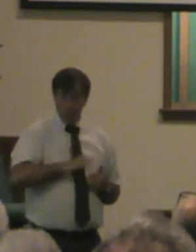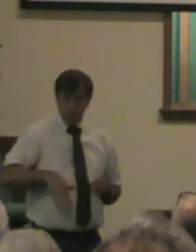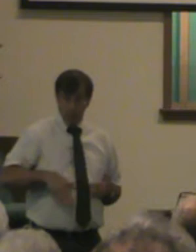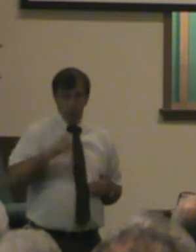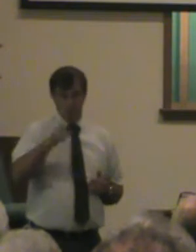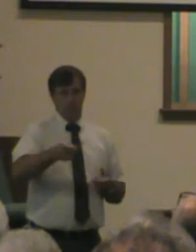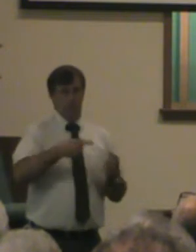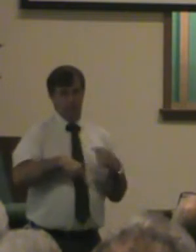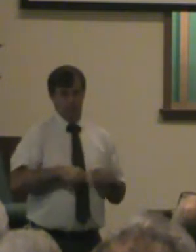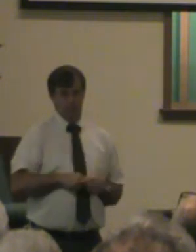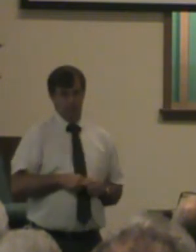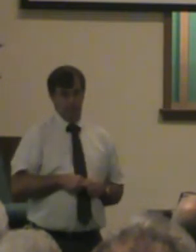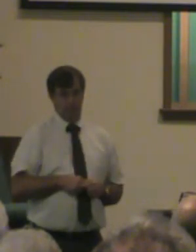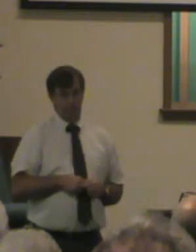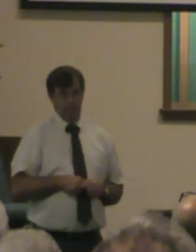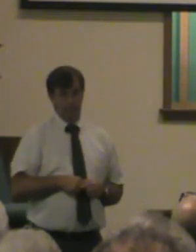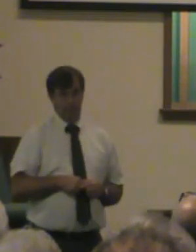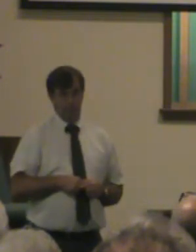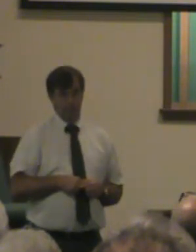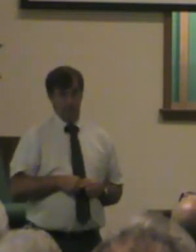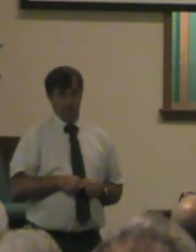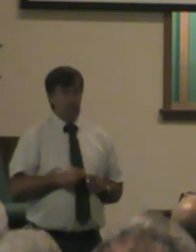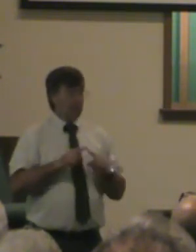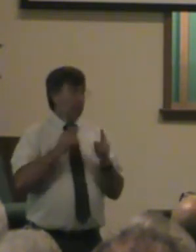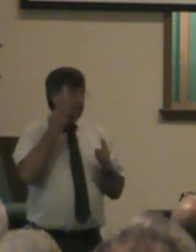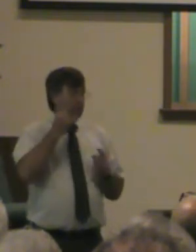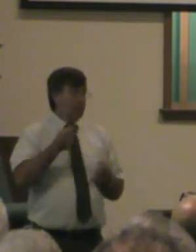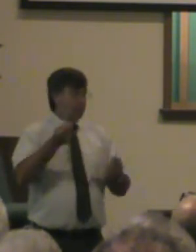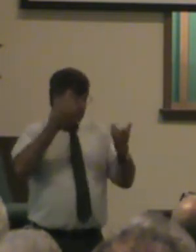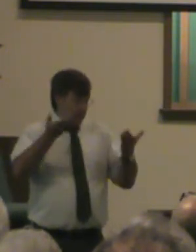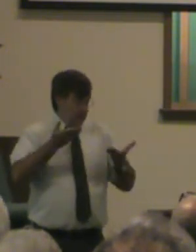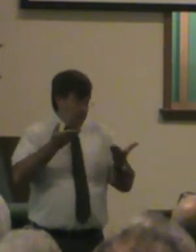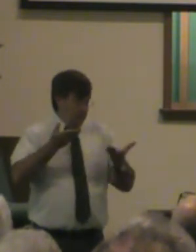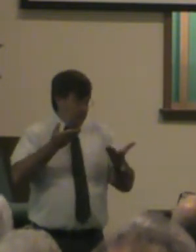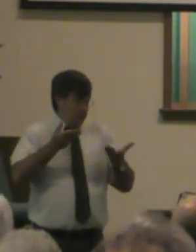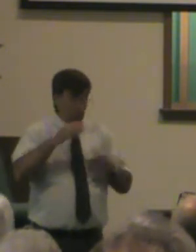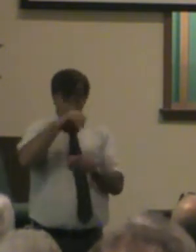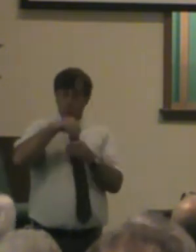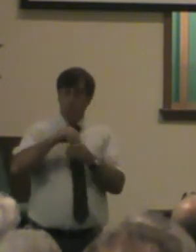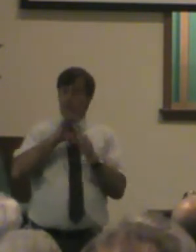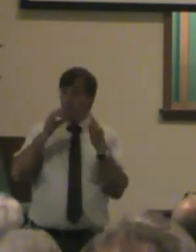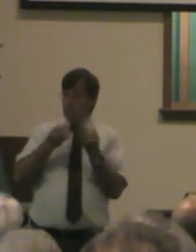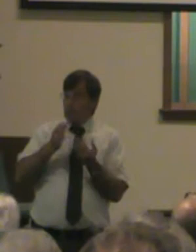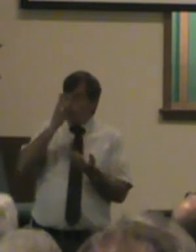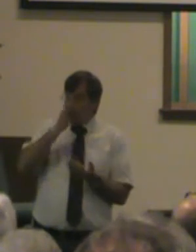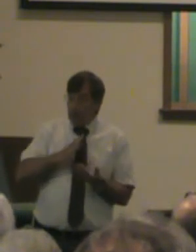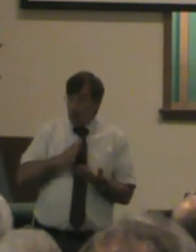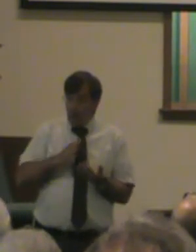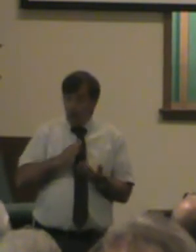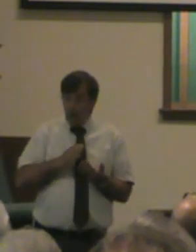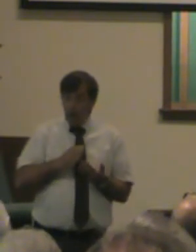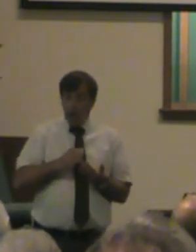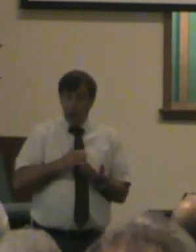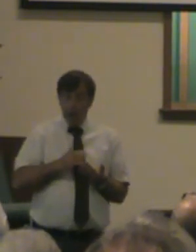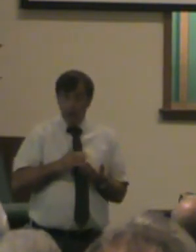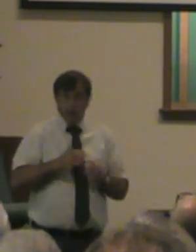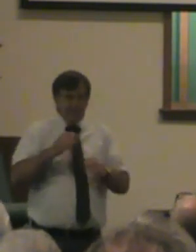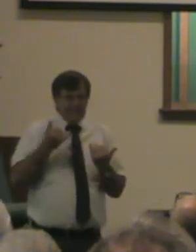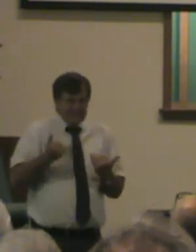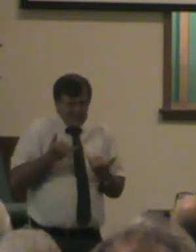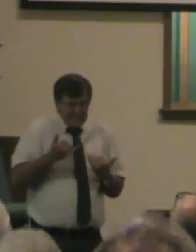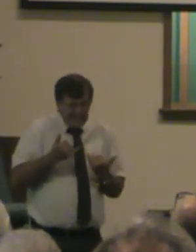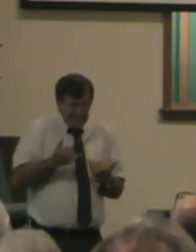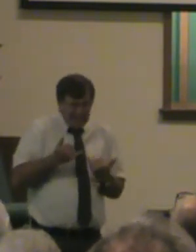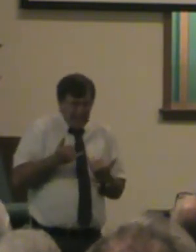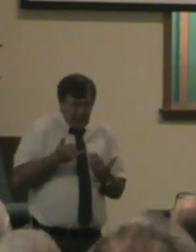But if you're here, and your father, the family of God, we are not doing it until the month of July.